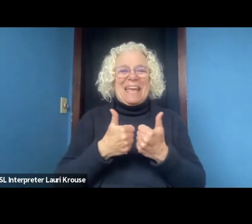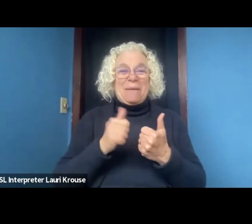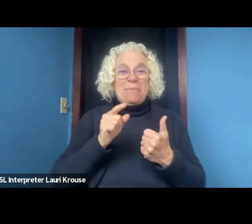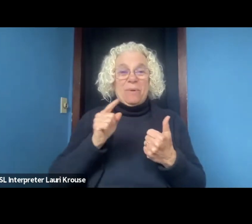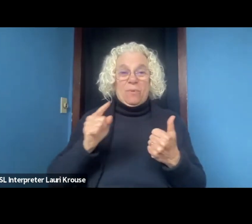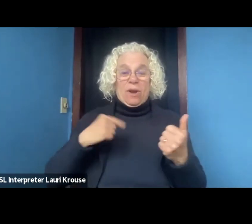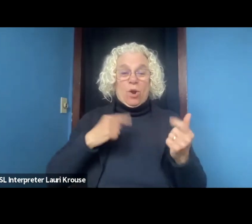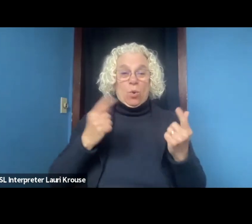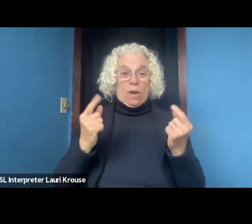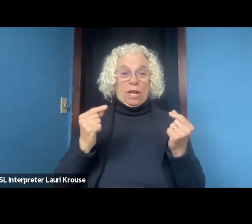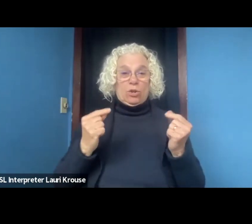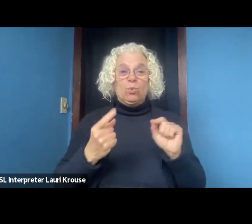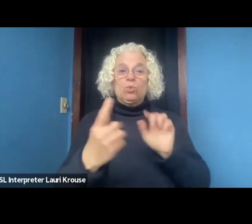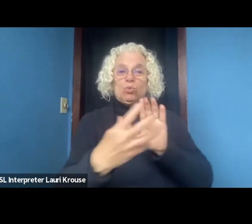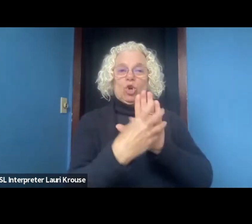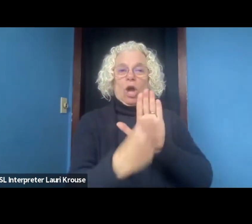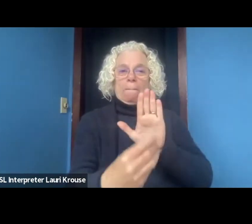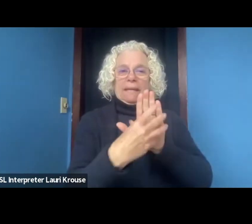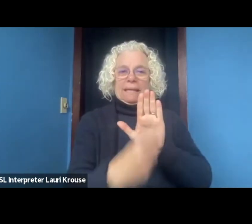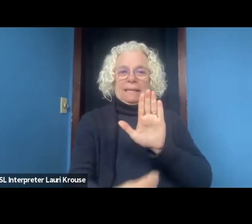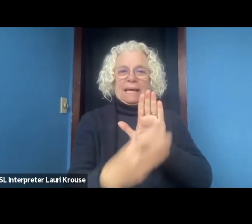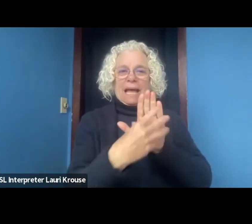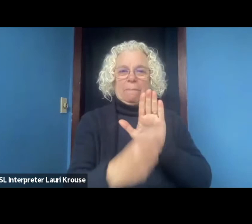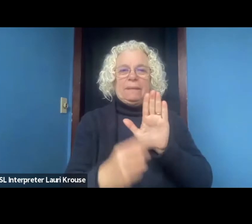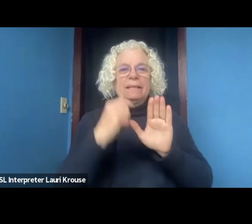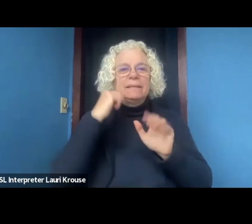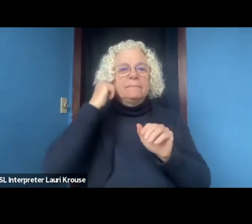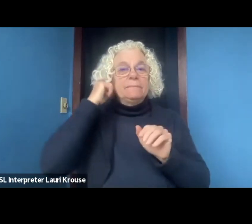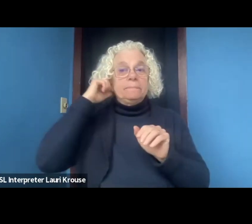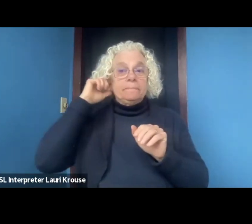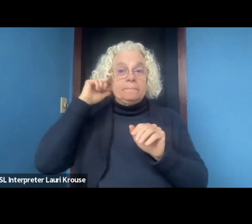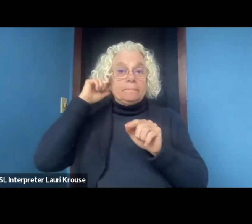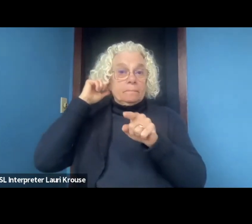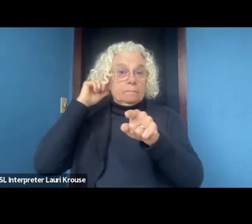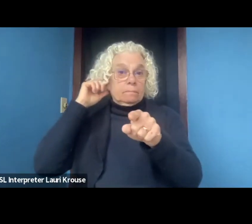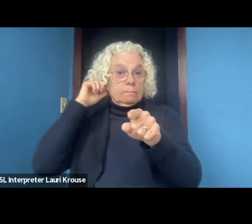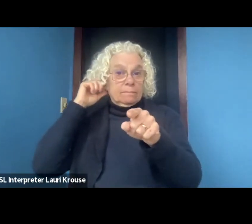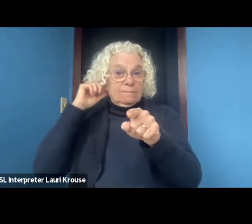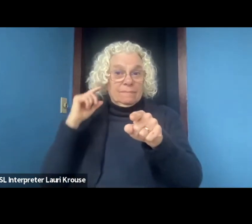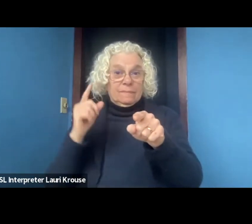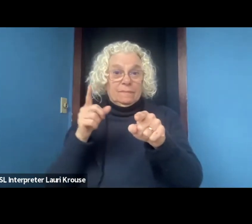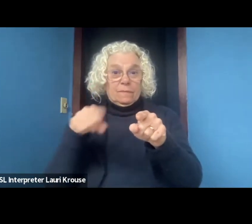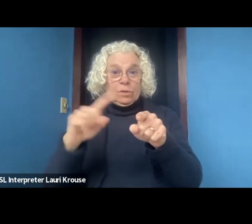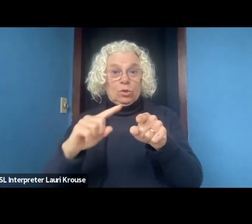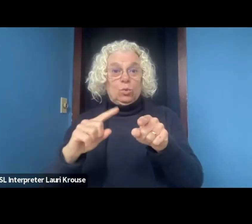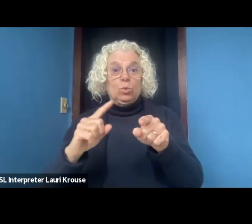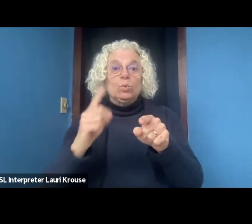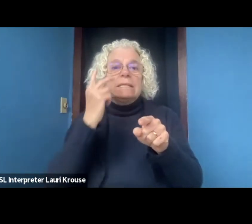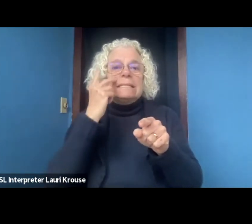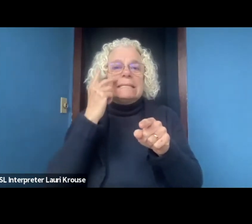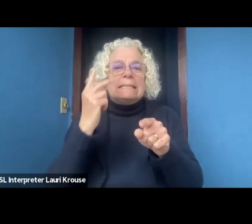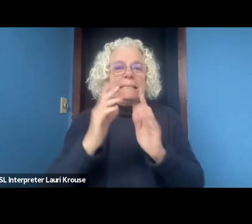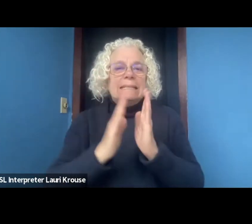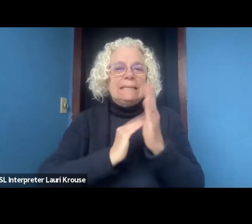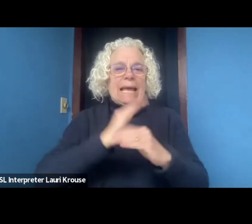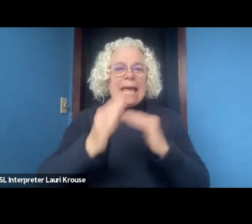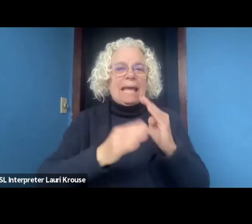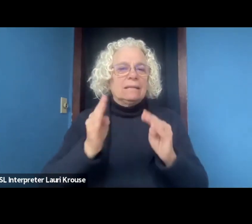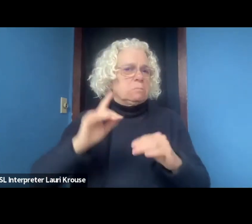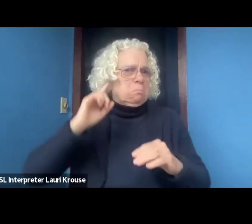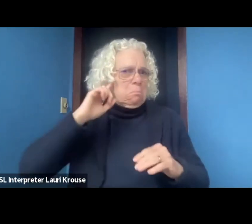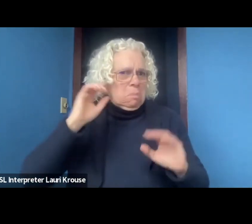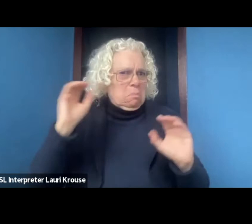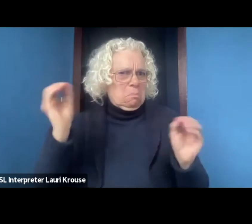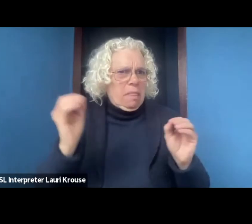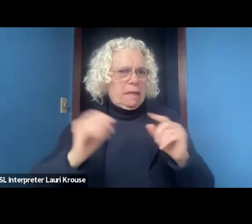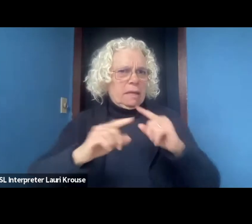going to clap something, and if for those of you, you can just put your hands in view because you're not going to unmute, but so that I could just